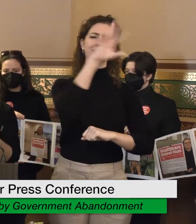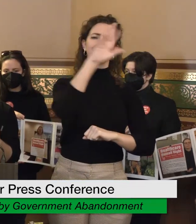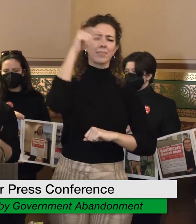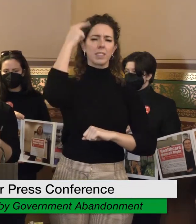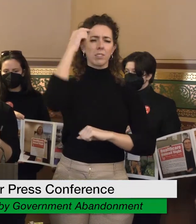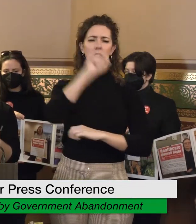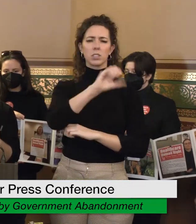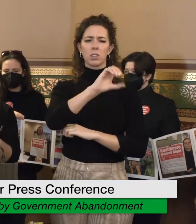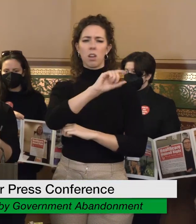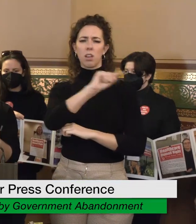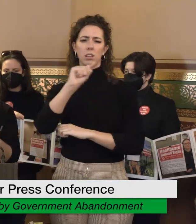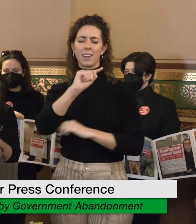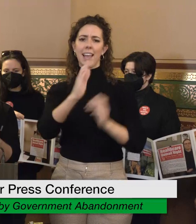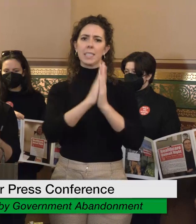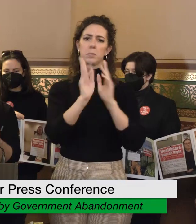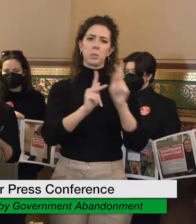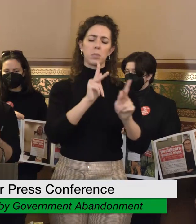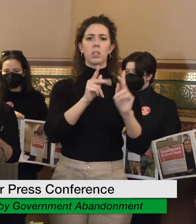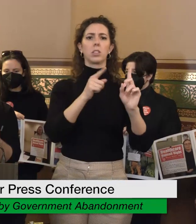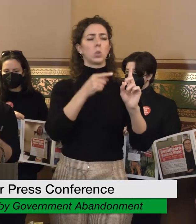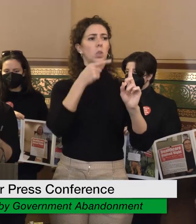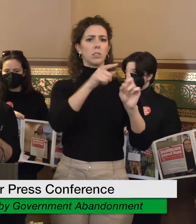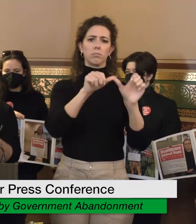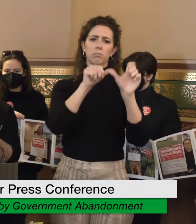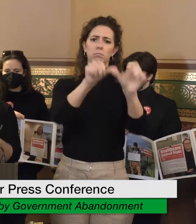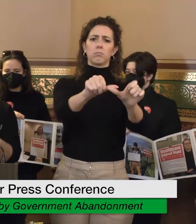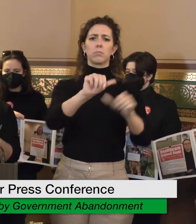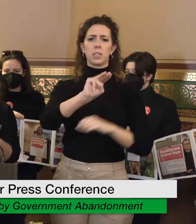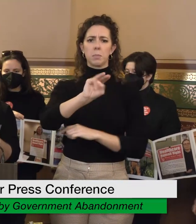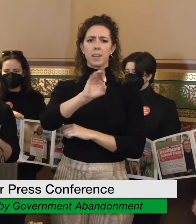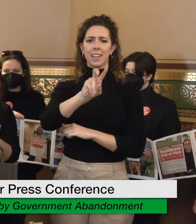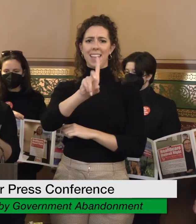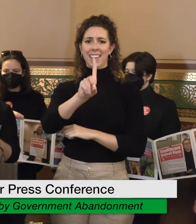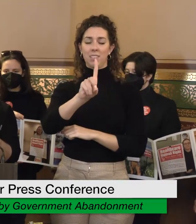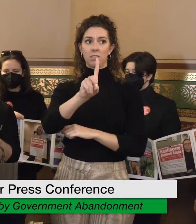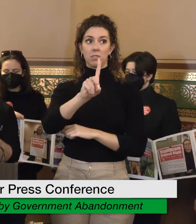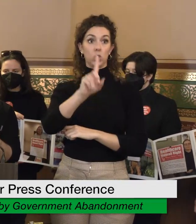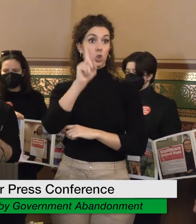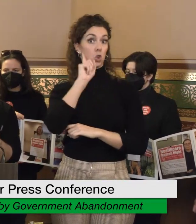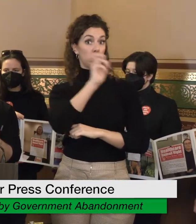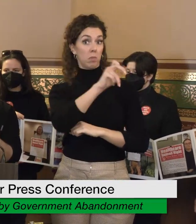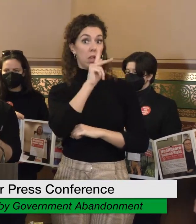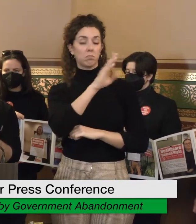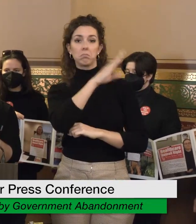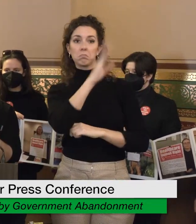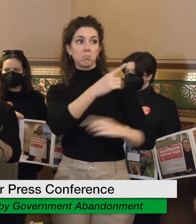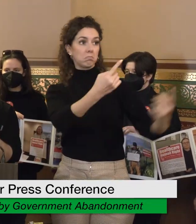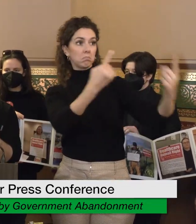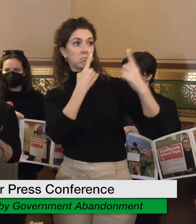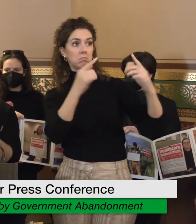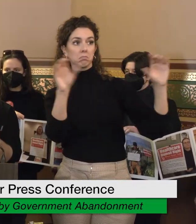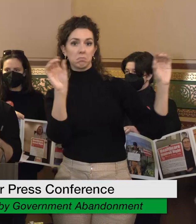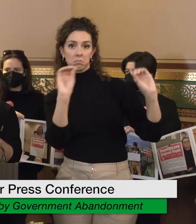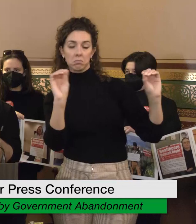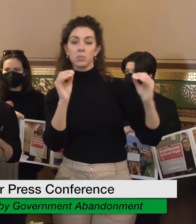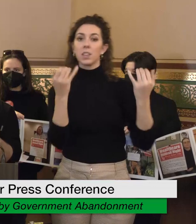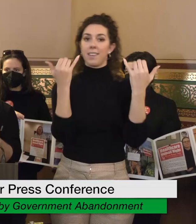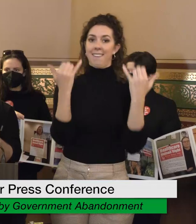on Medicaid through the end of the public health emergency. We never heard back.